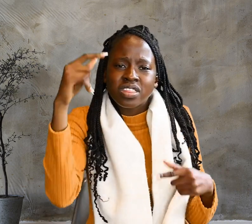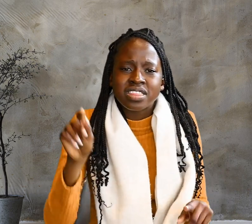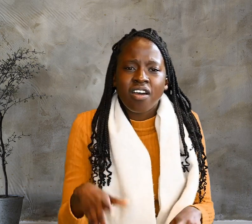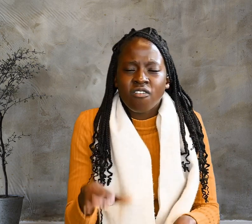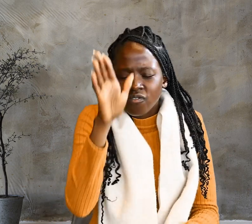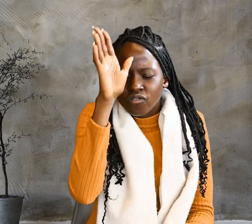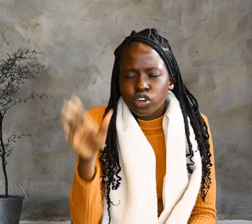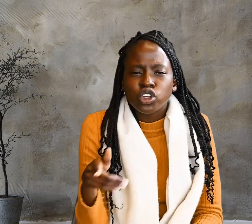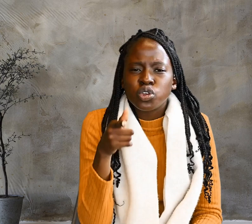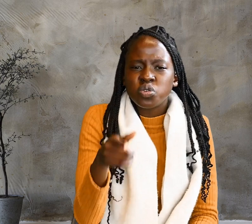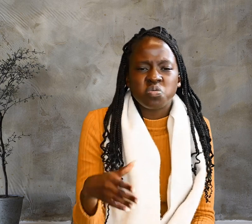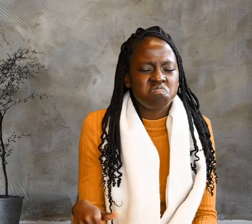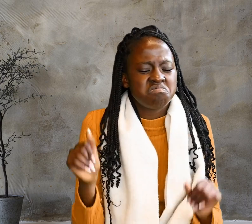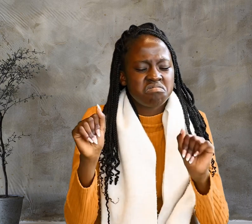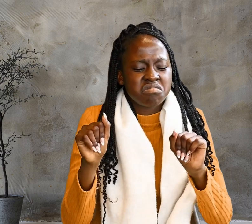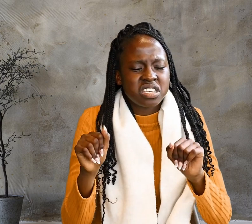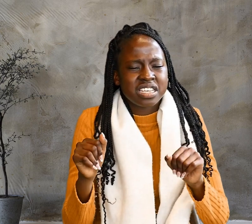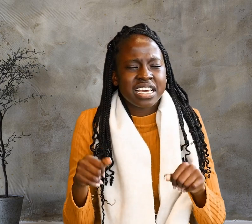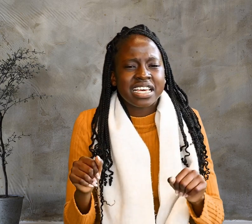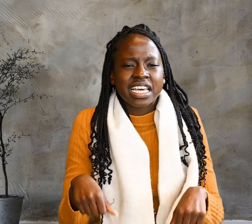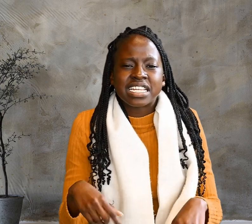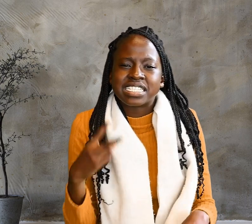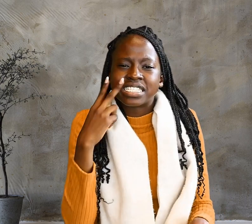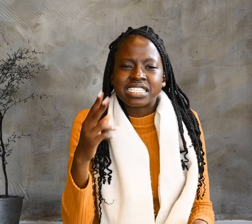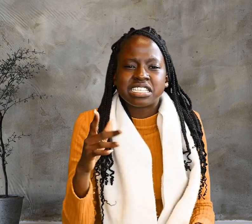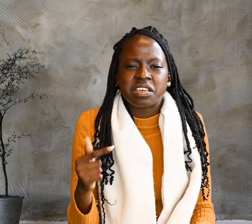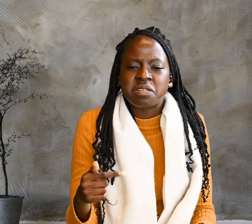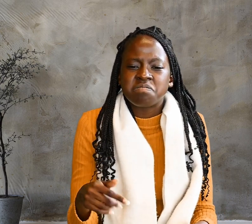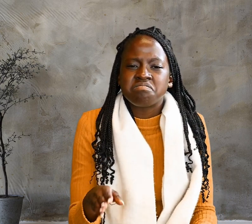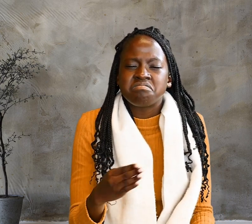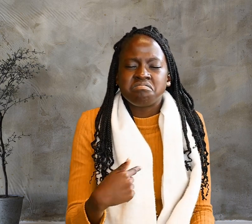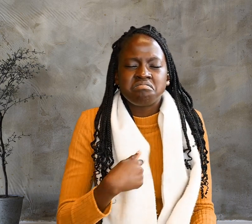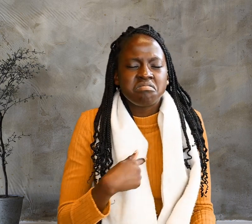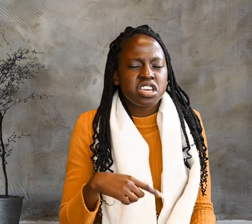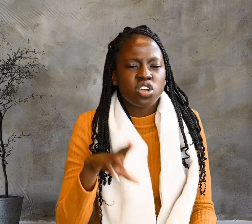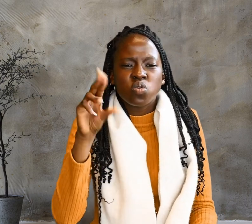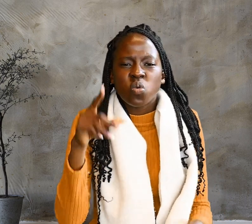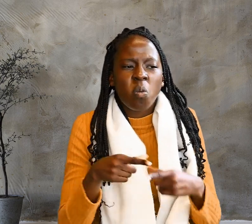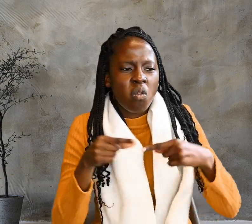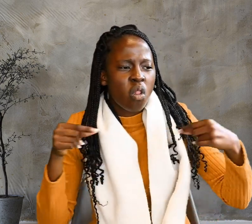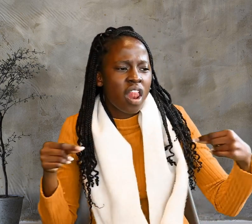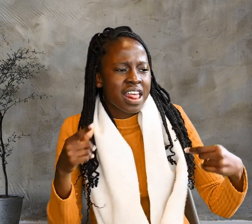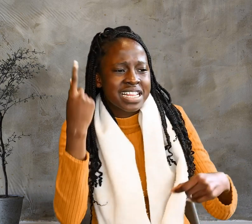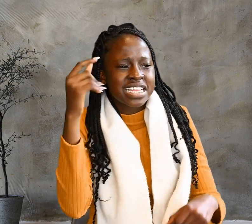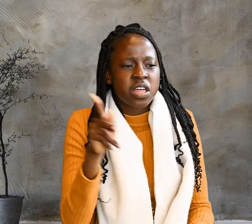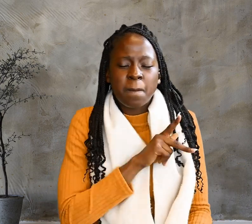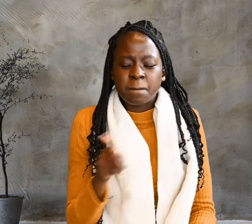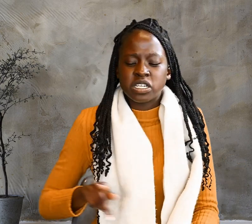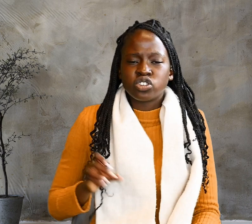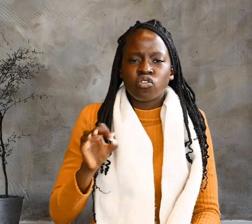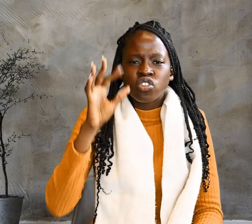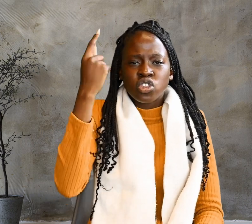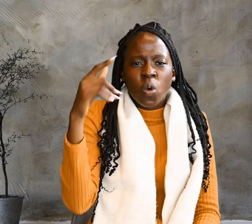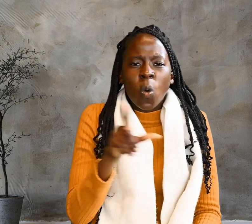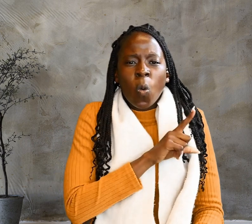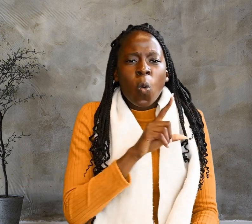longer. And about judgment, because the prince of the world now stands condemned.